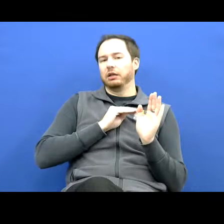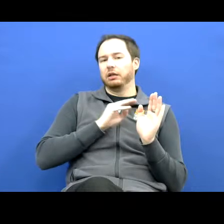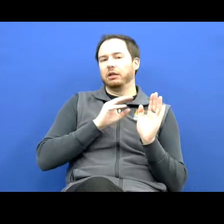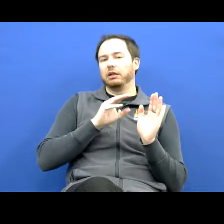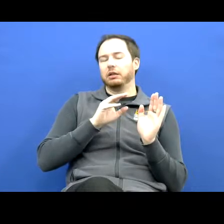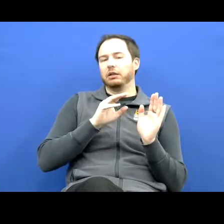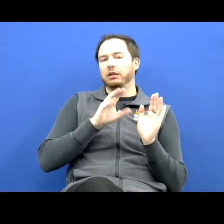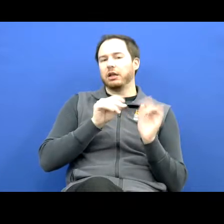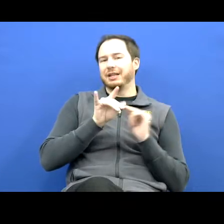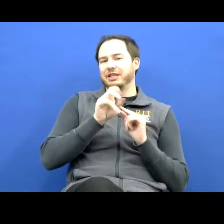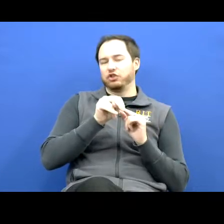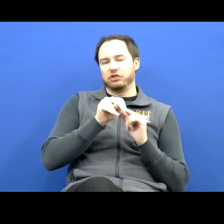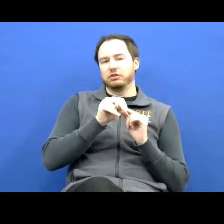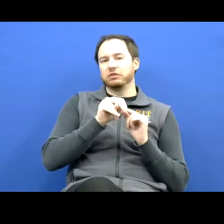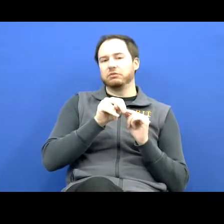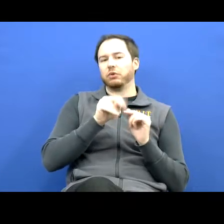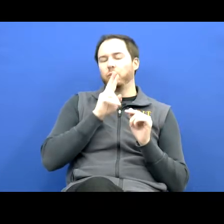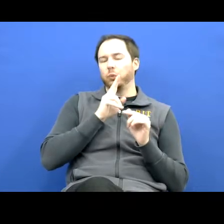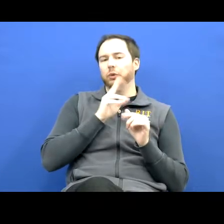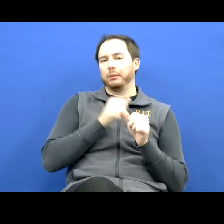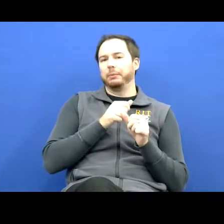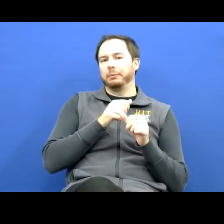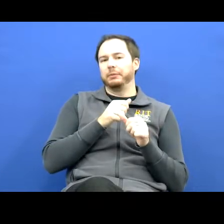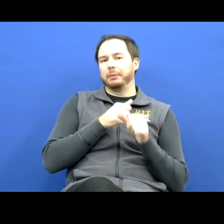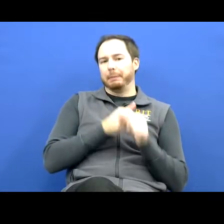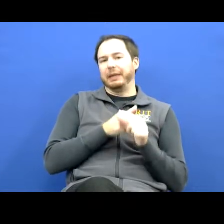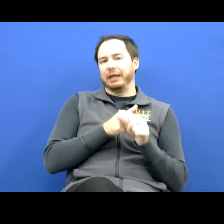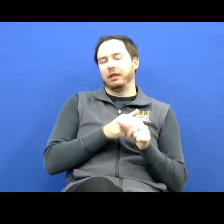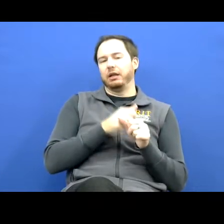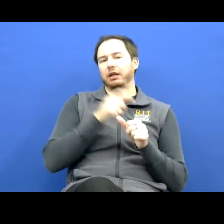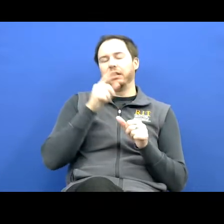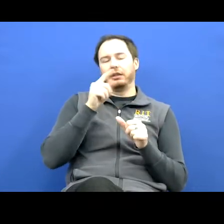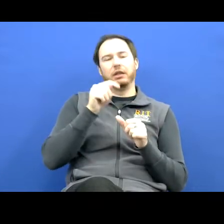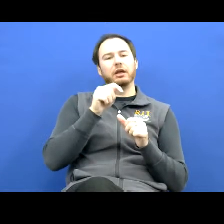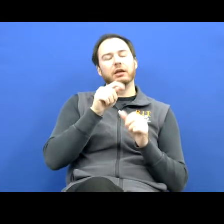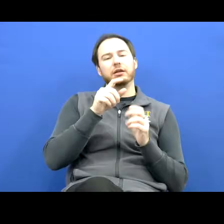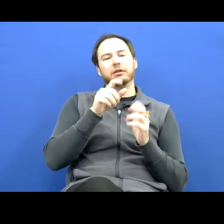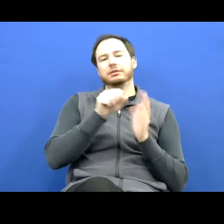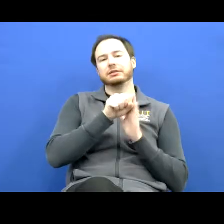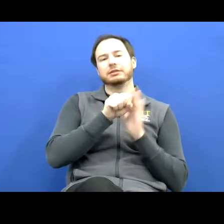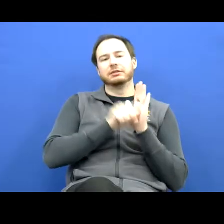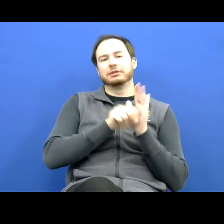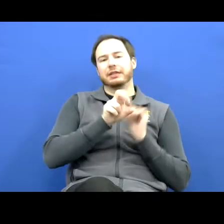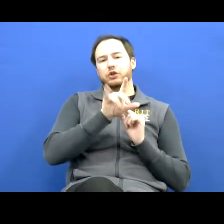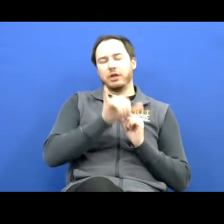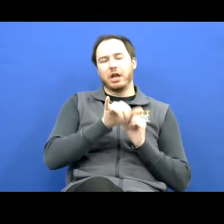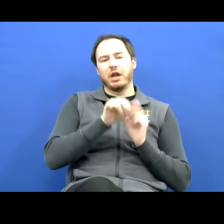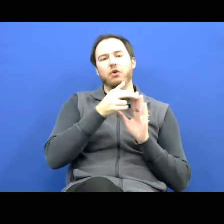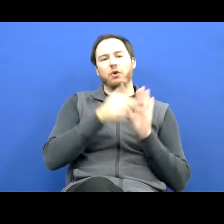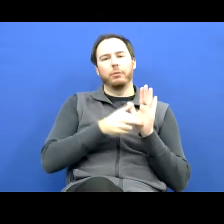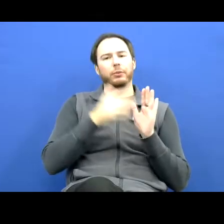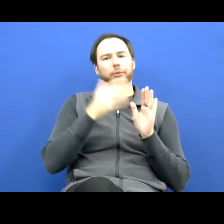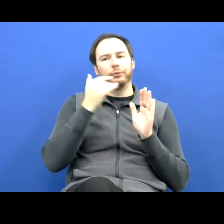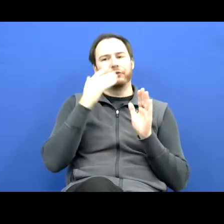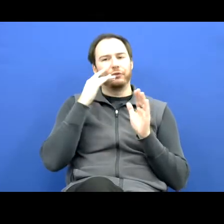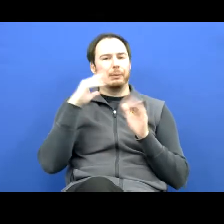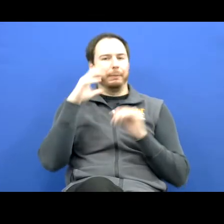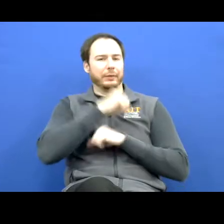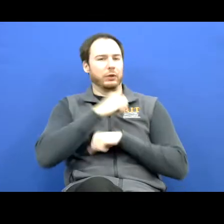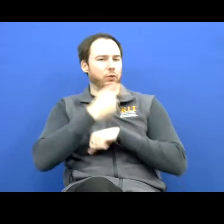We will meet the statutory requirement for advertisement because we missed it by a day, but